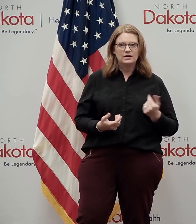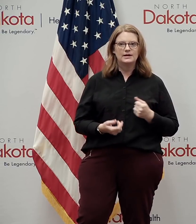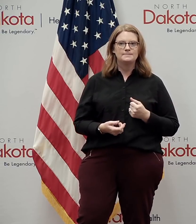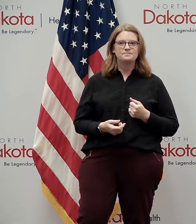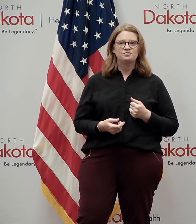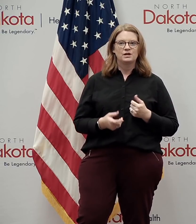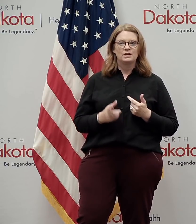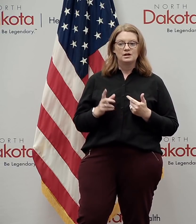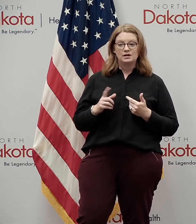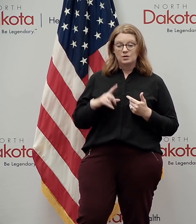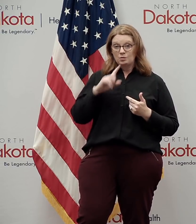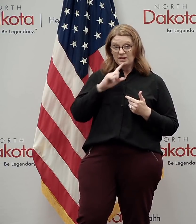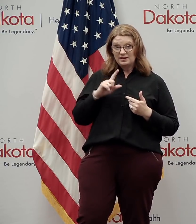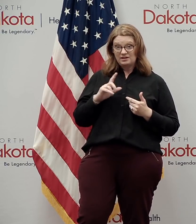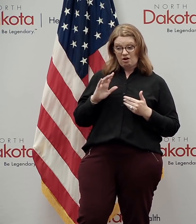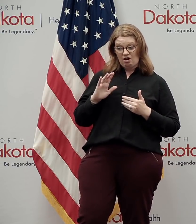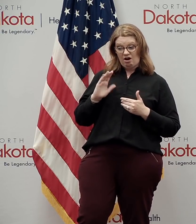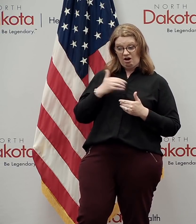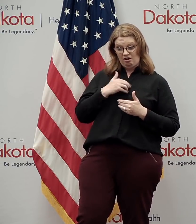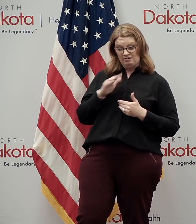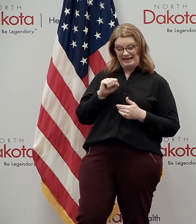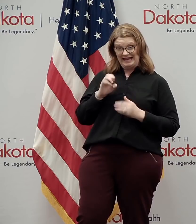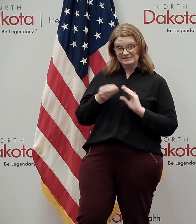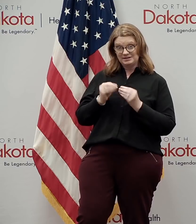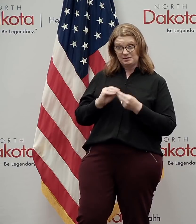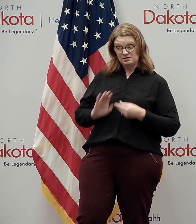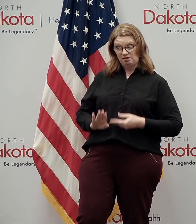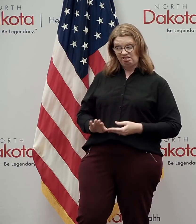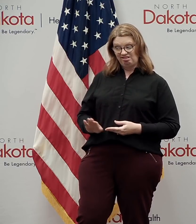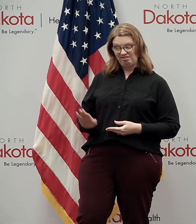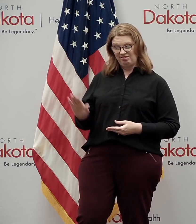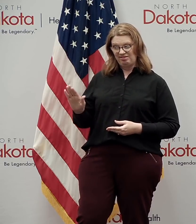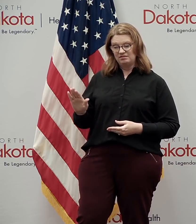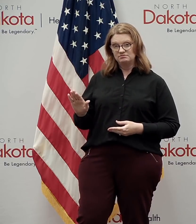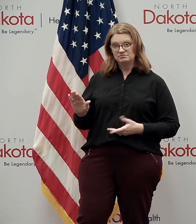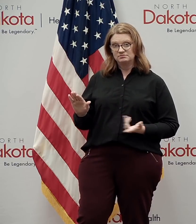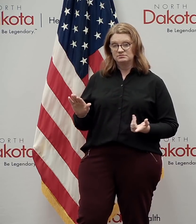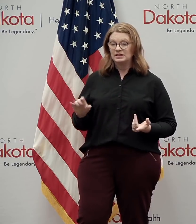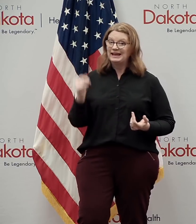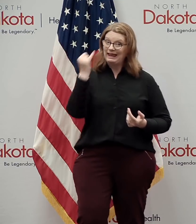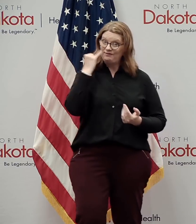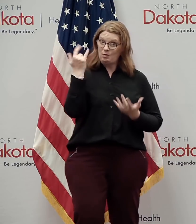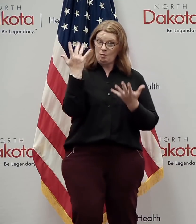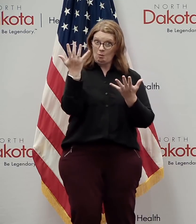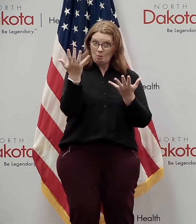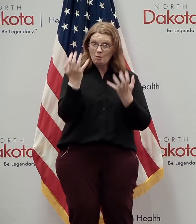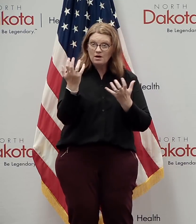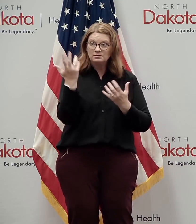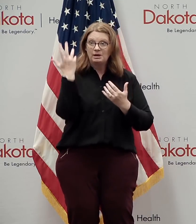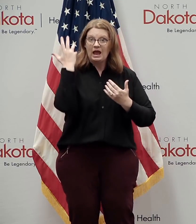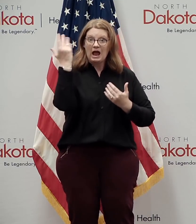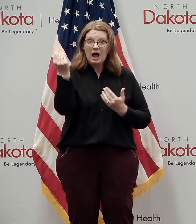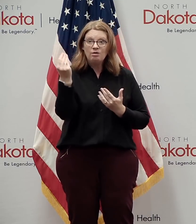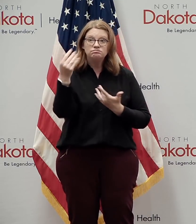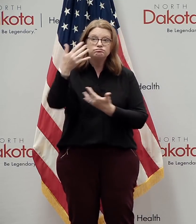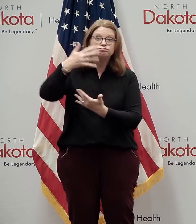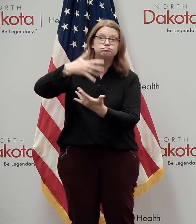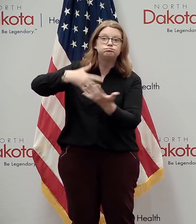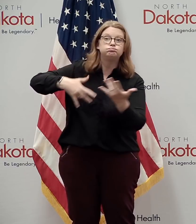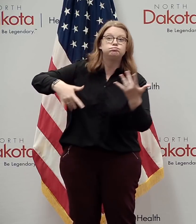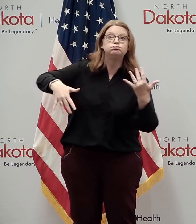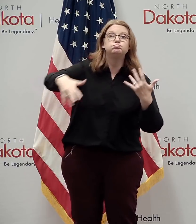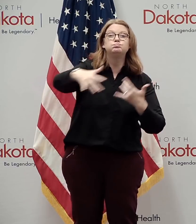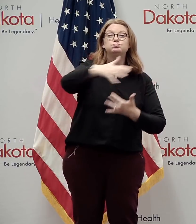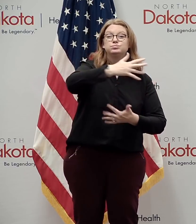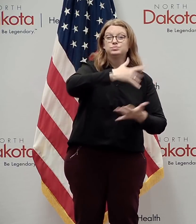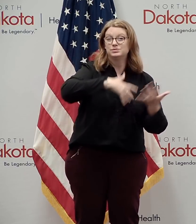about. The trend line's not going the right way. But one way that if people want to be active and out and about, but still playing their part, when you're active and out